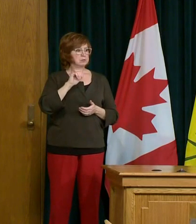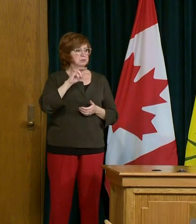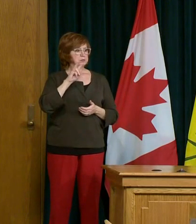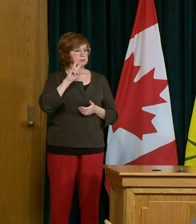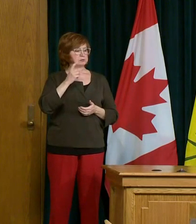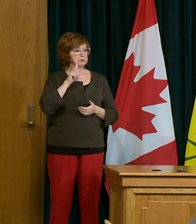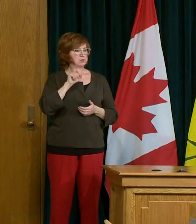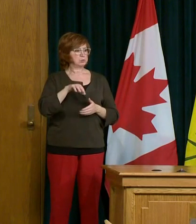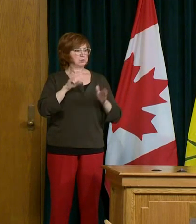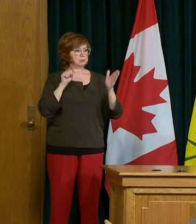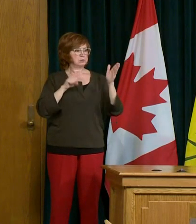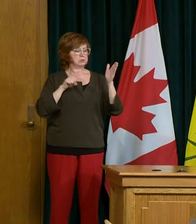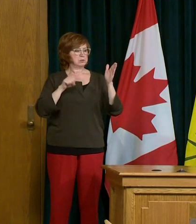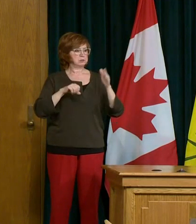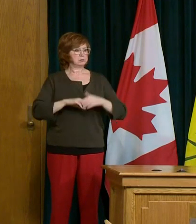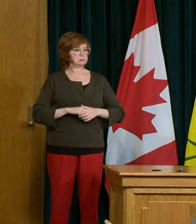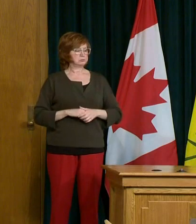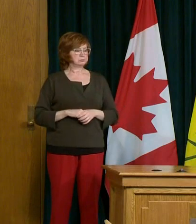don't think that